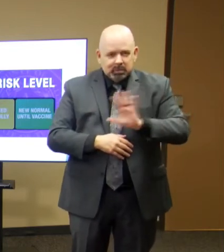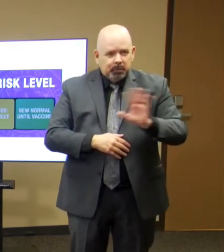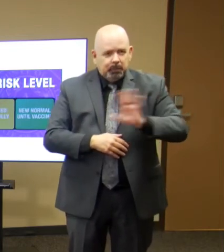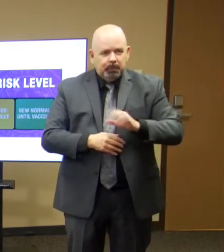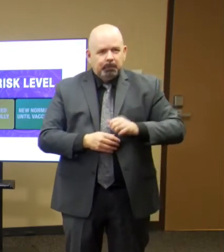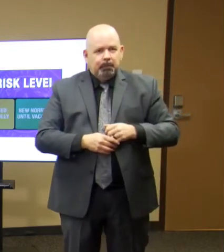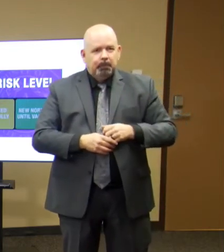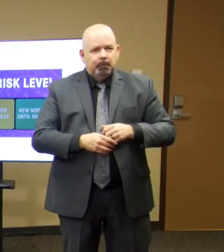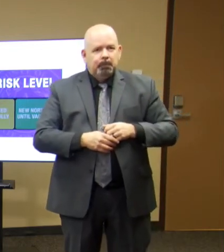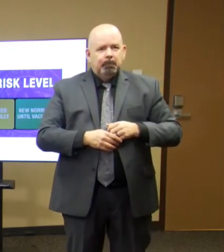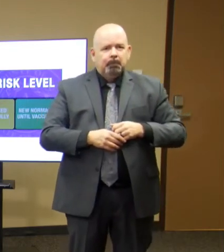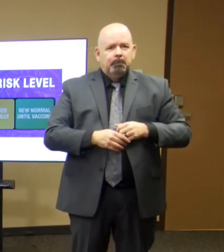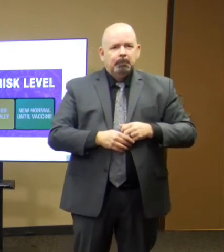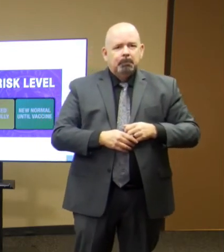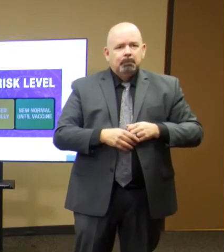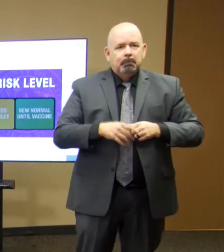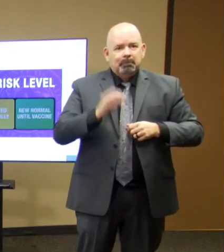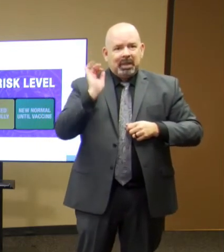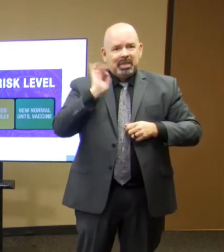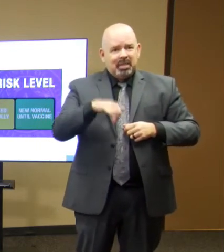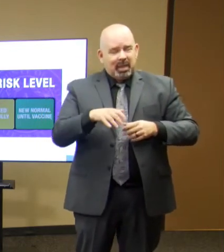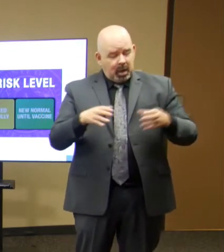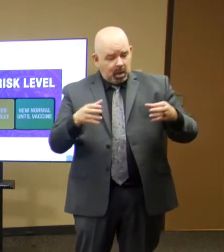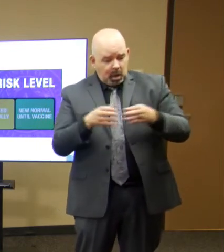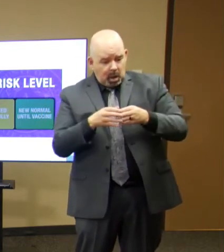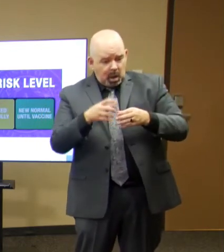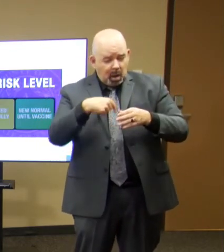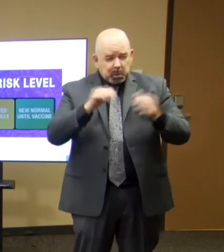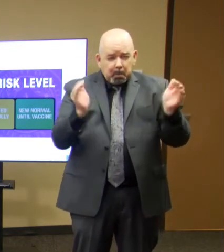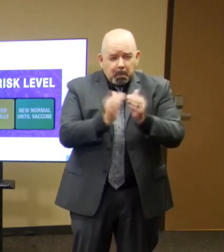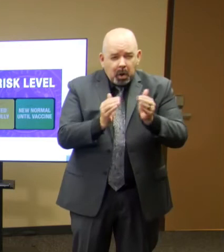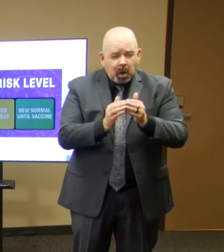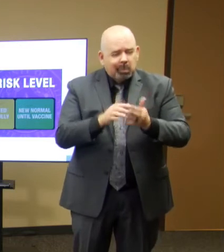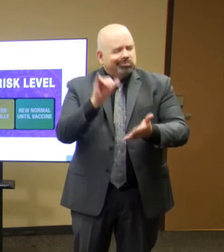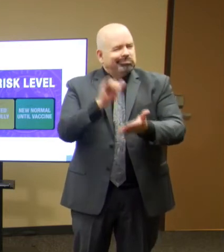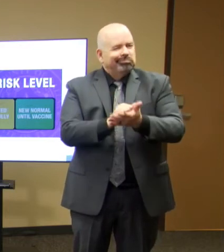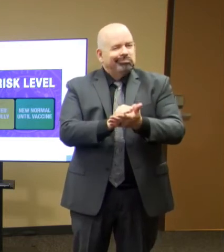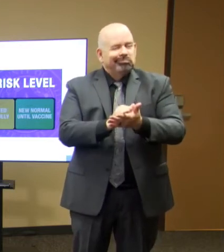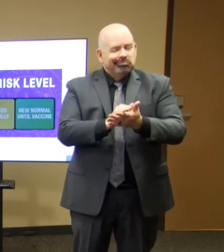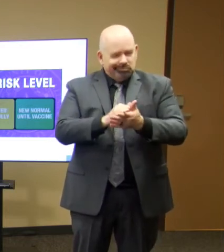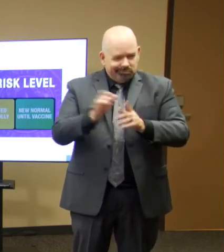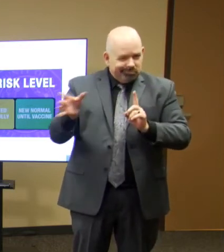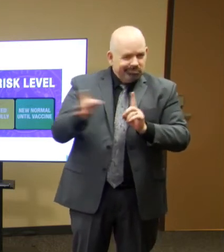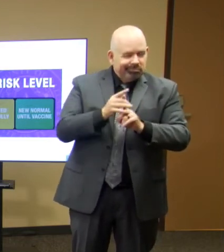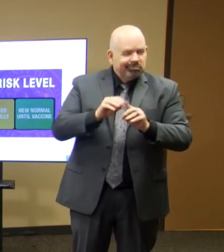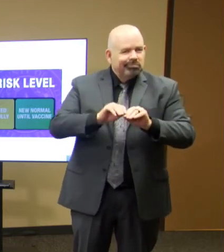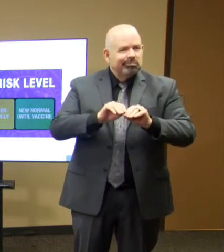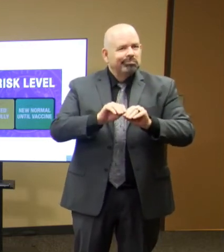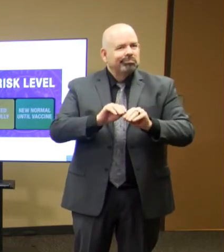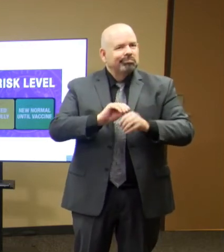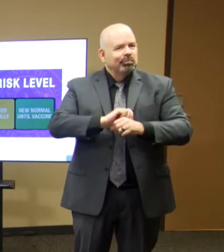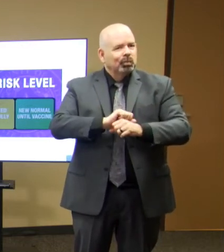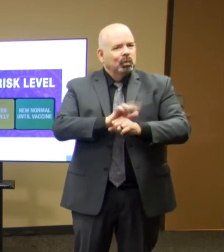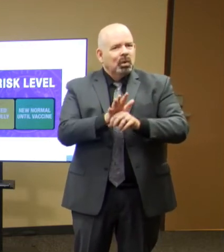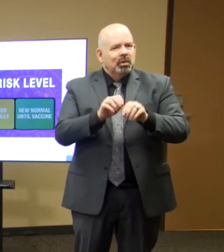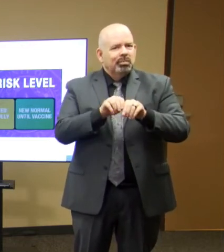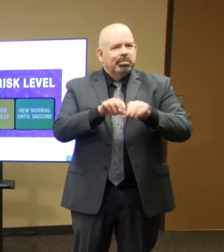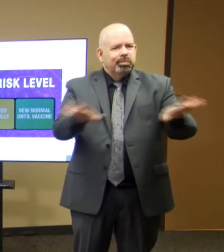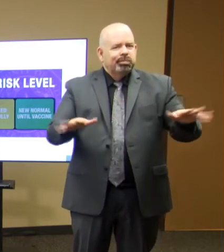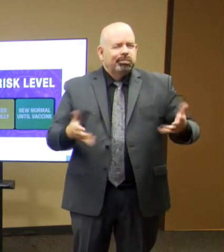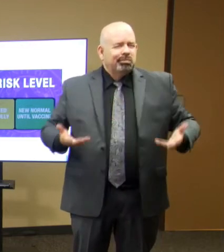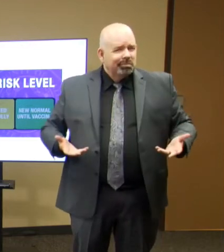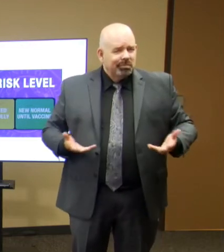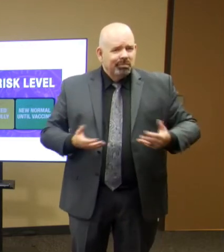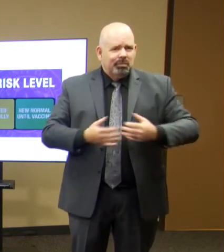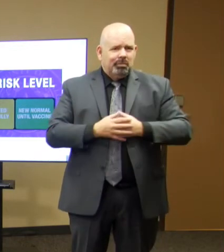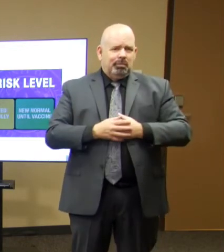activities because they're the close contact that you're having with other people in those small gatherings. So at this critical